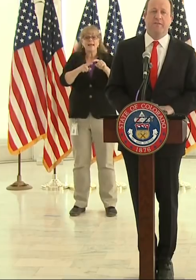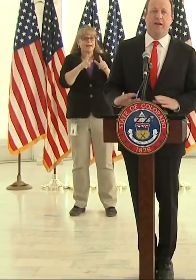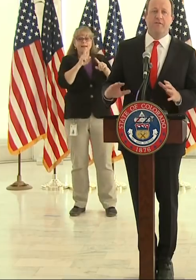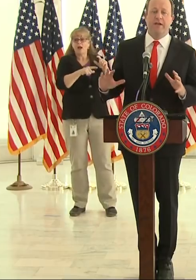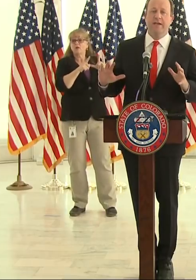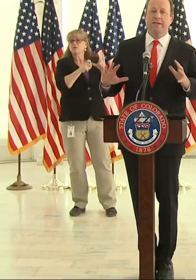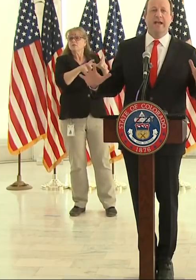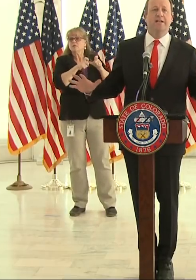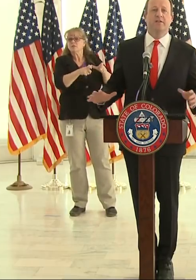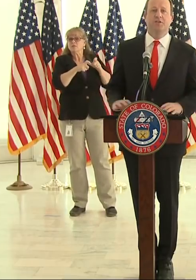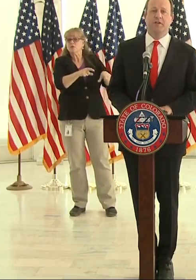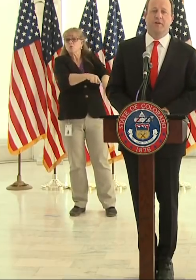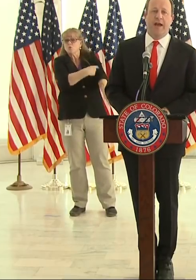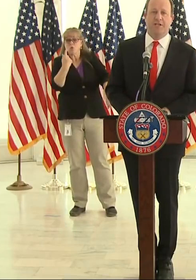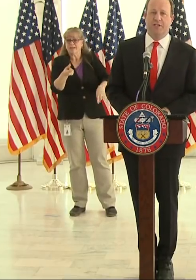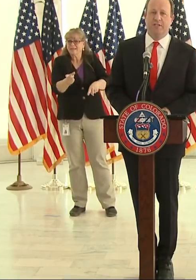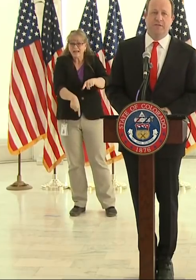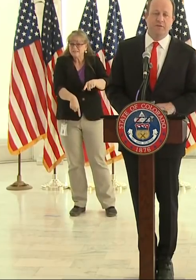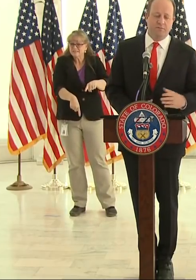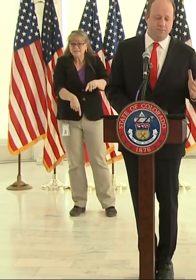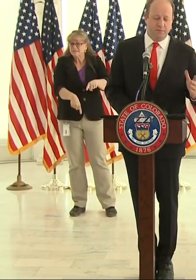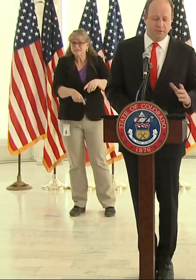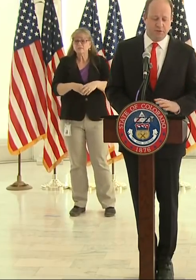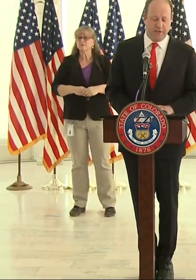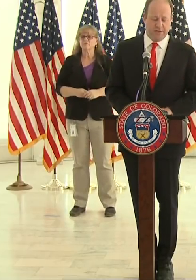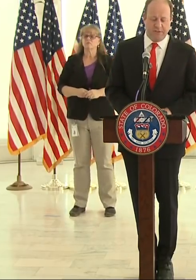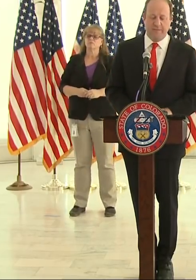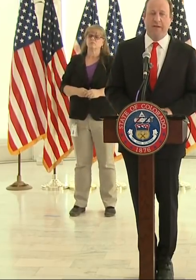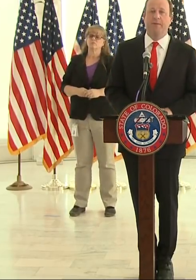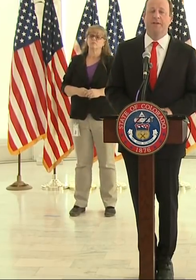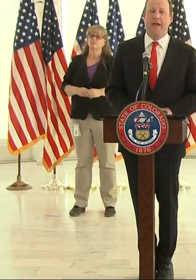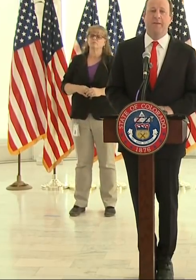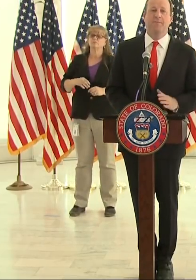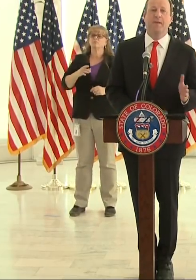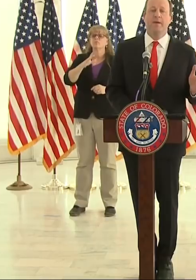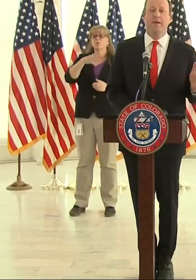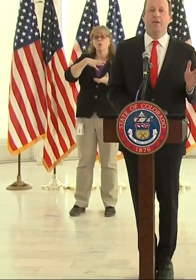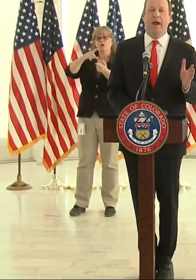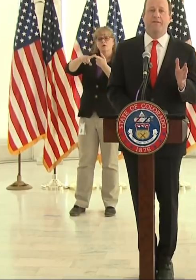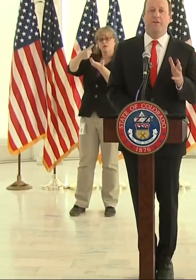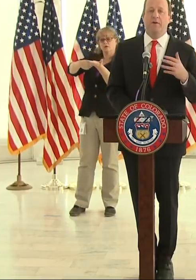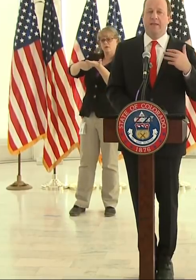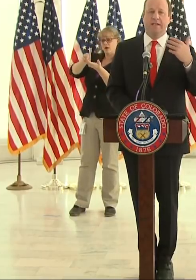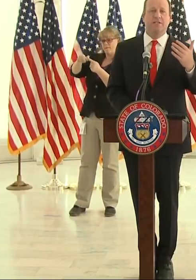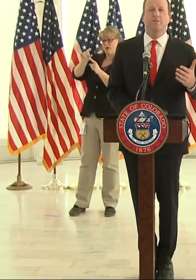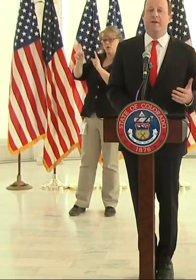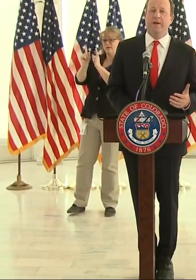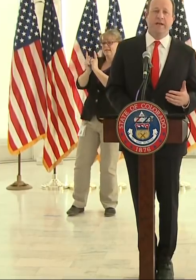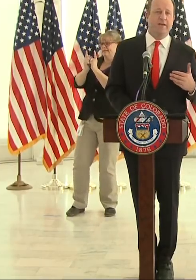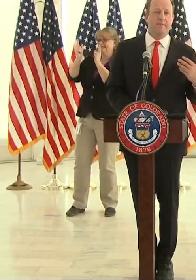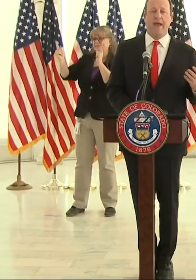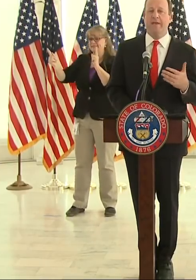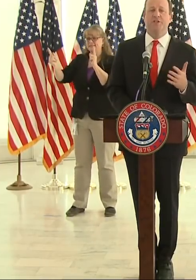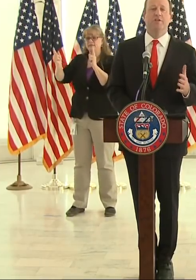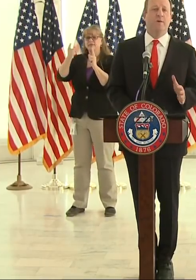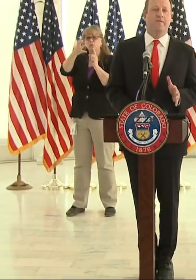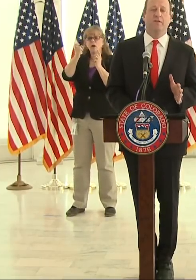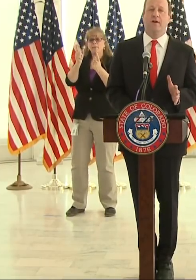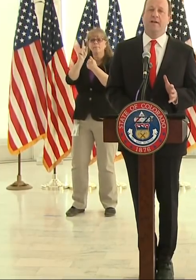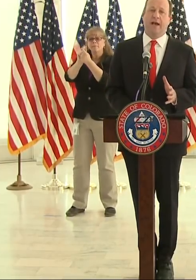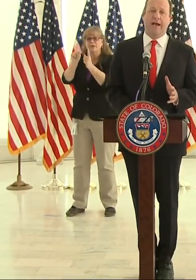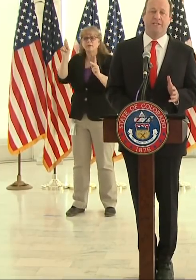interactions, right? For every 10 social interactions, if you socialize with 10 people a day, you have to, in this new period in May and